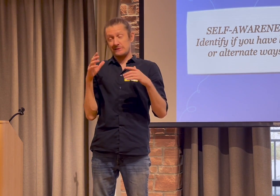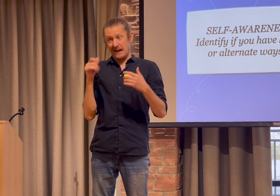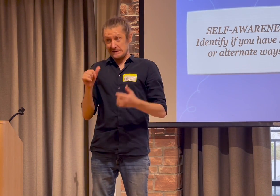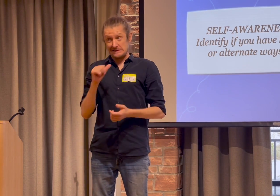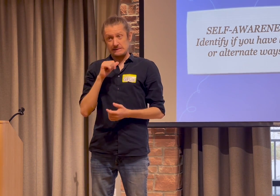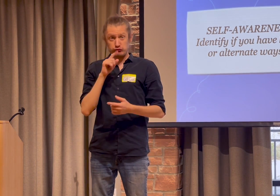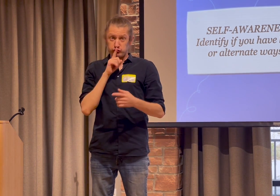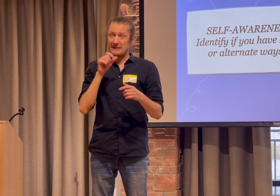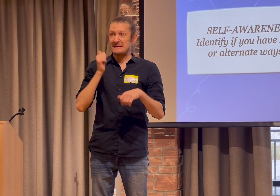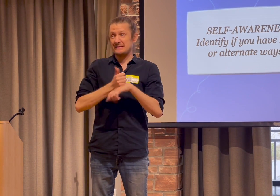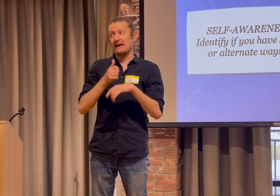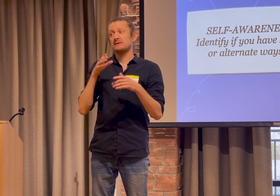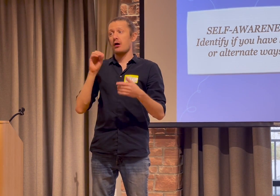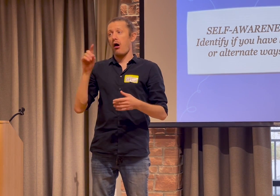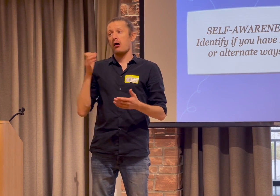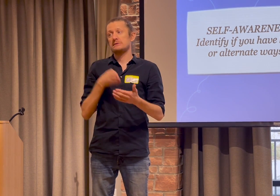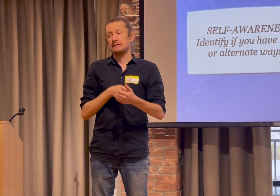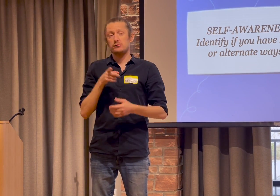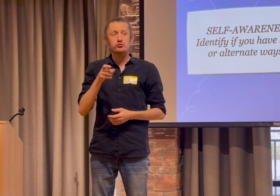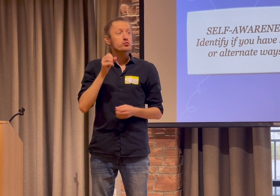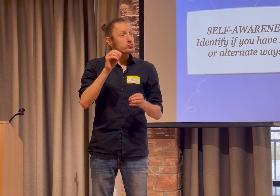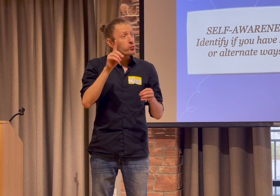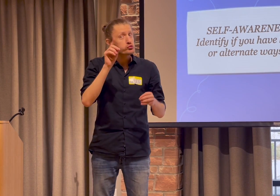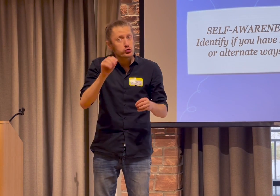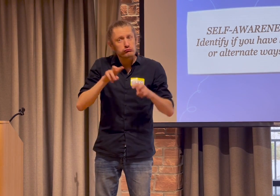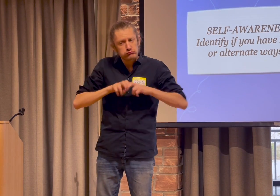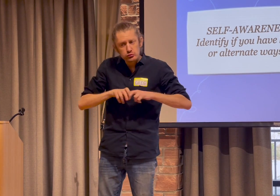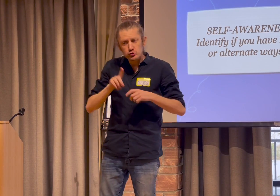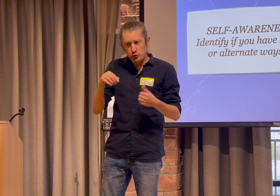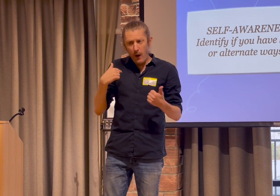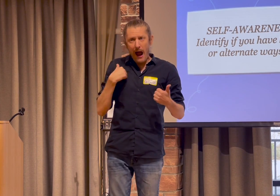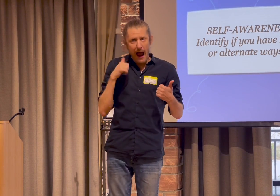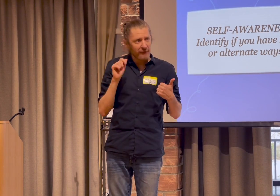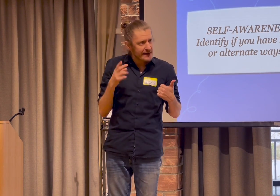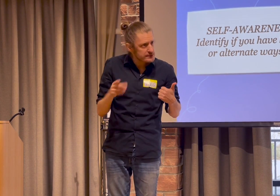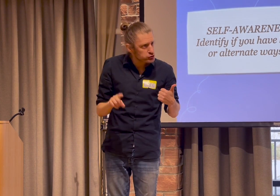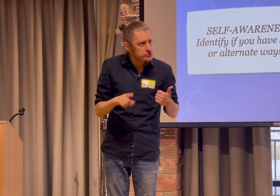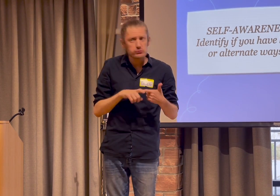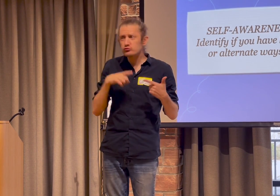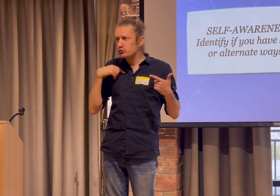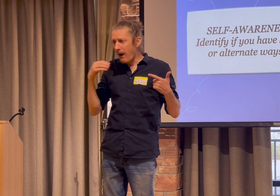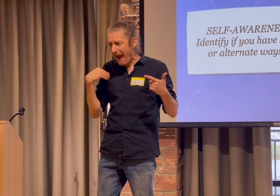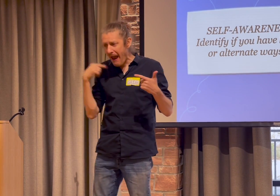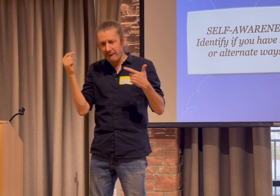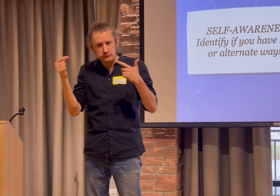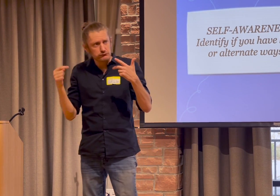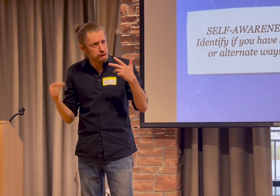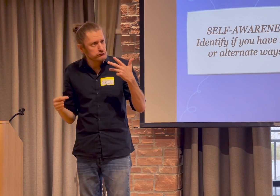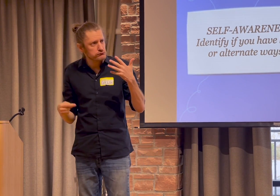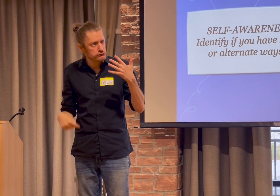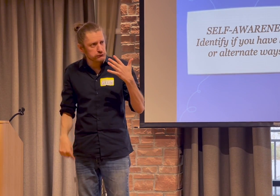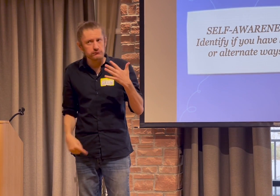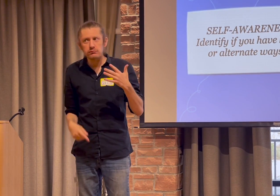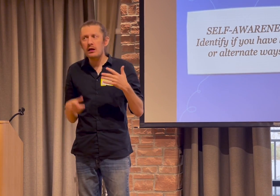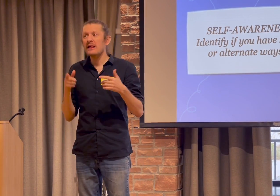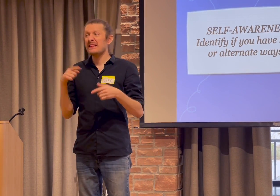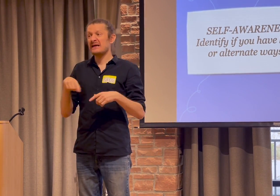Whereas before you had a 29% chance of graduating, and now it's down to 10% because of your hidden disability. So